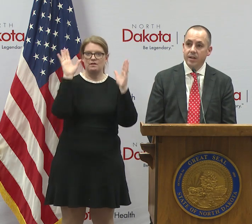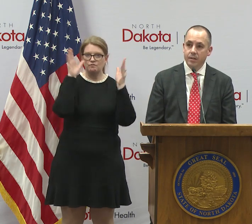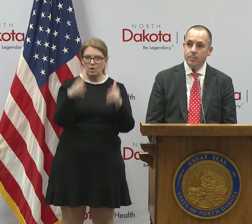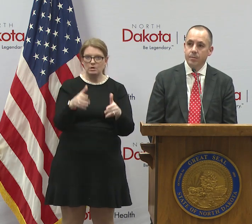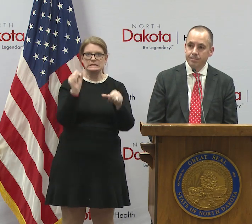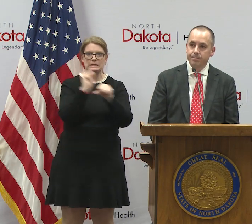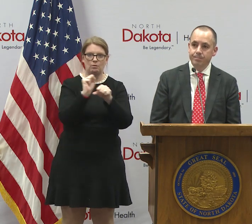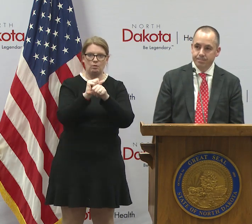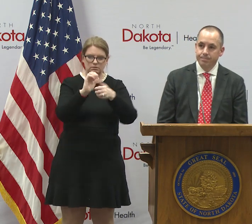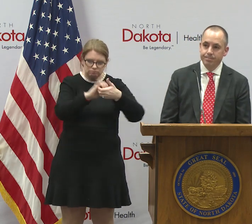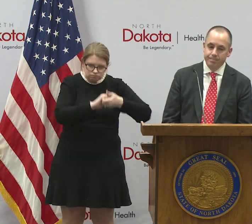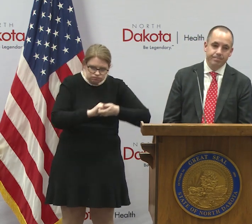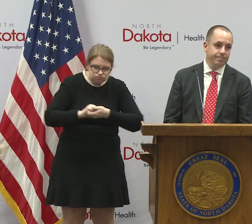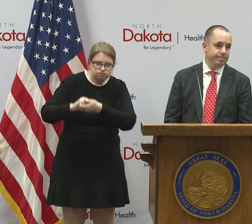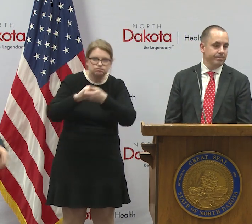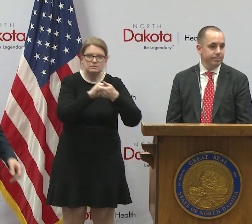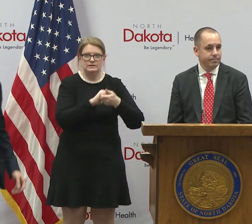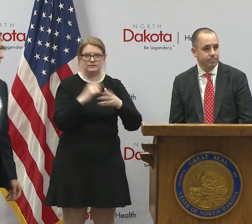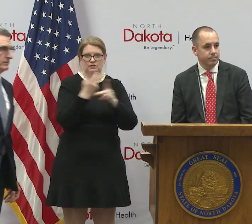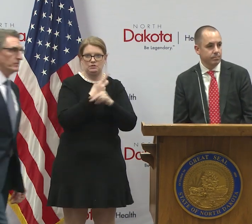have an exact number.